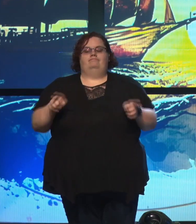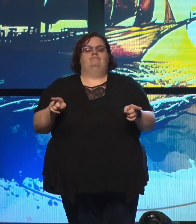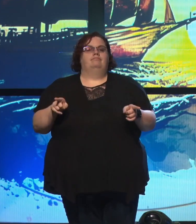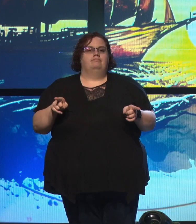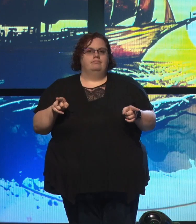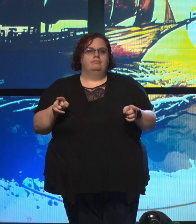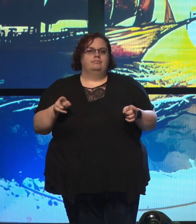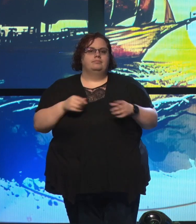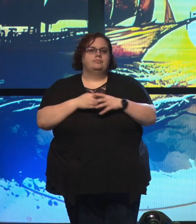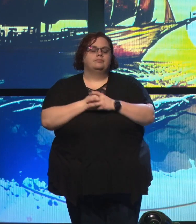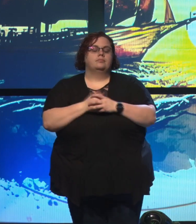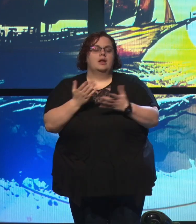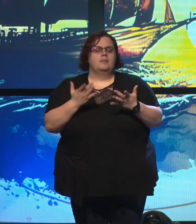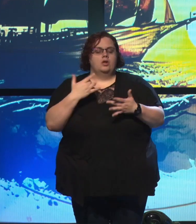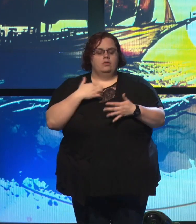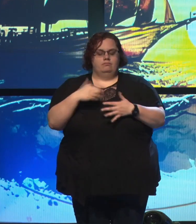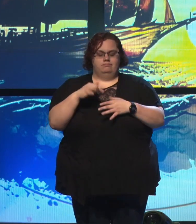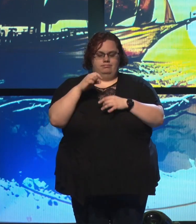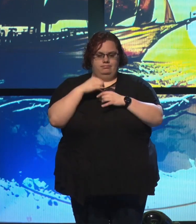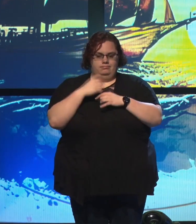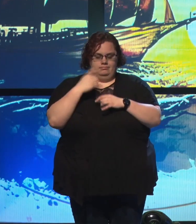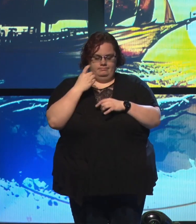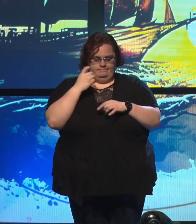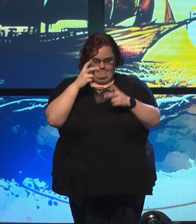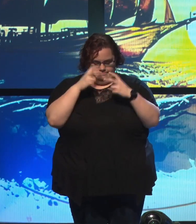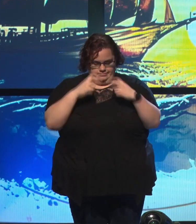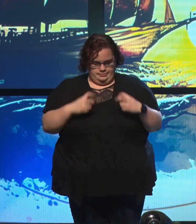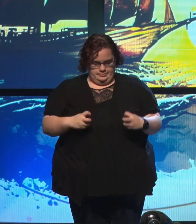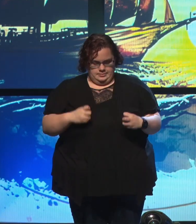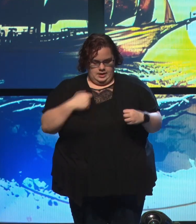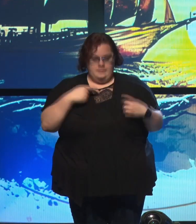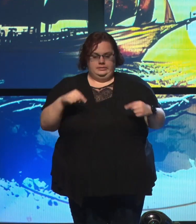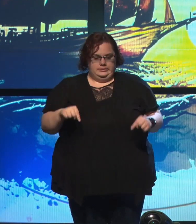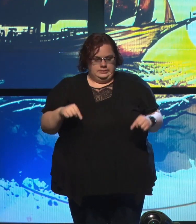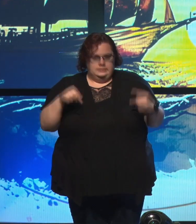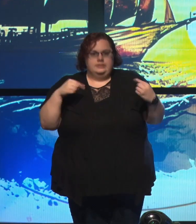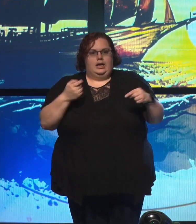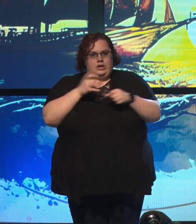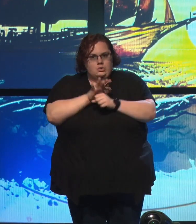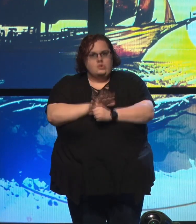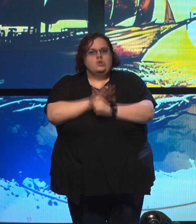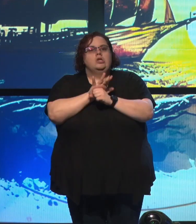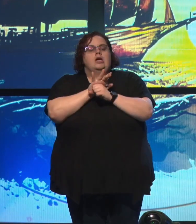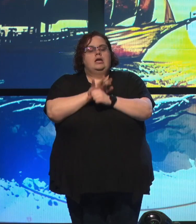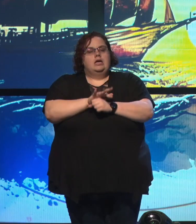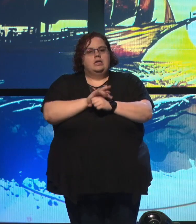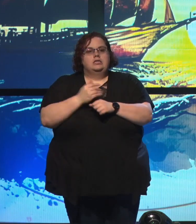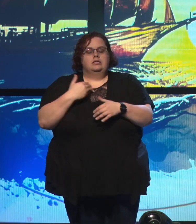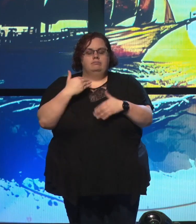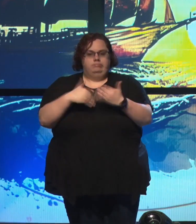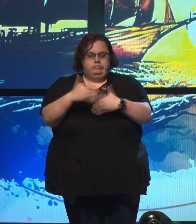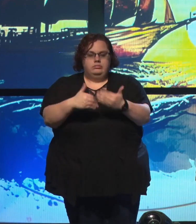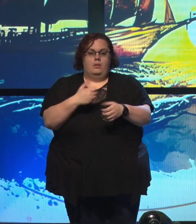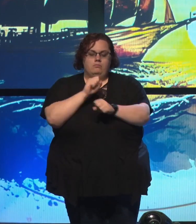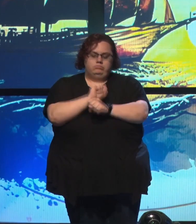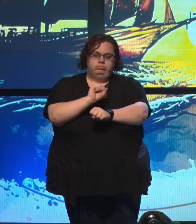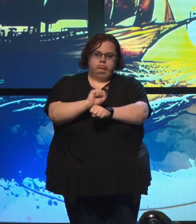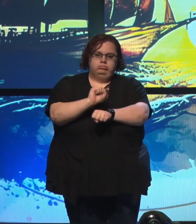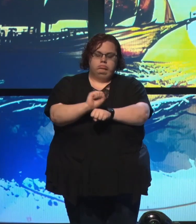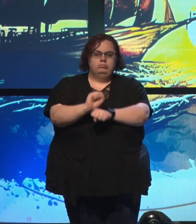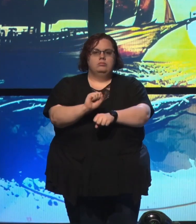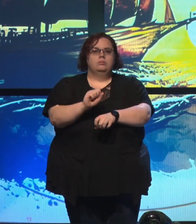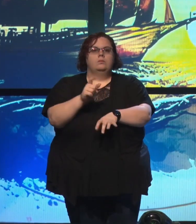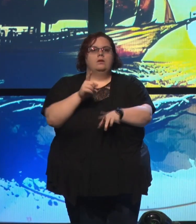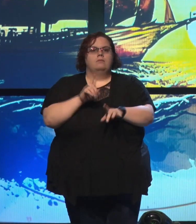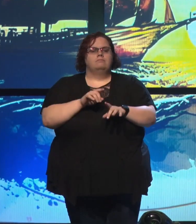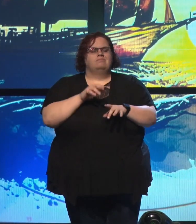Maybe you're finding yourself and saying, hey, you know what? I've got a lot of anxiety and I've got a lot of stress and a lot of momentum. I'm working. I'm not seeing any